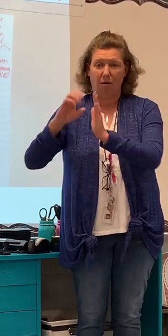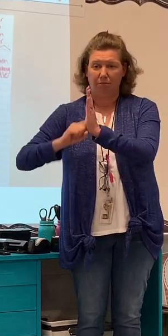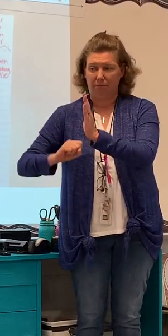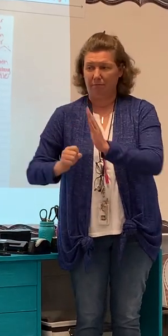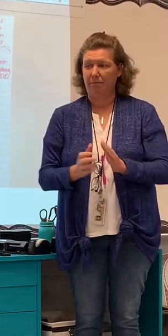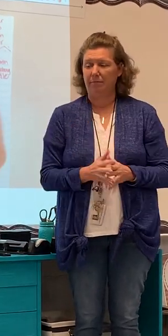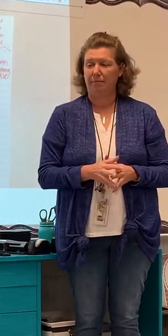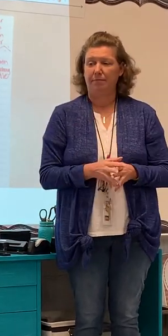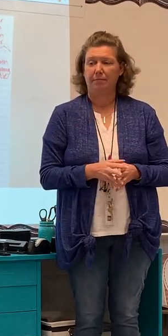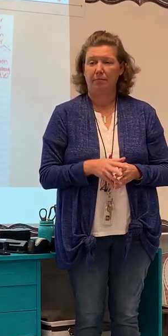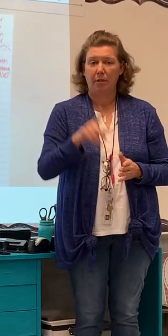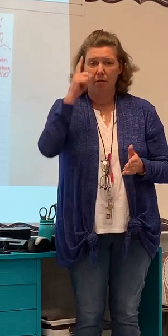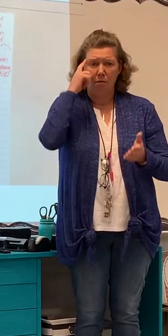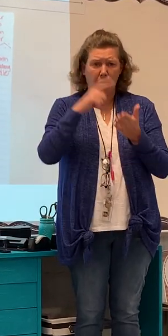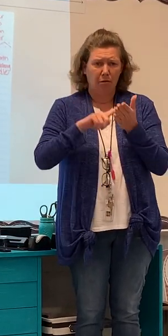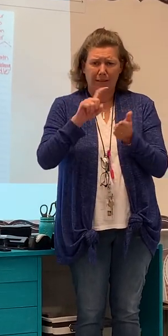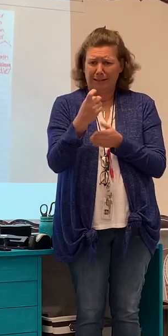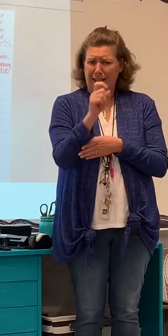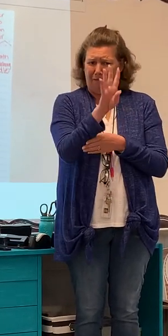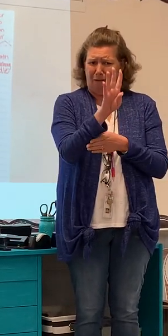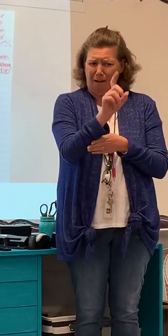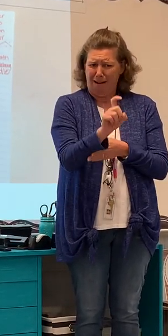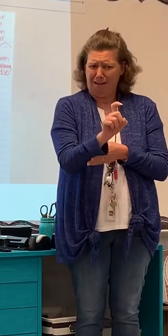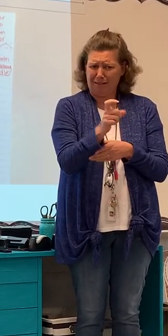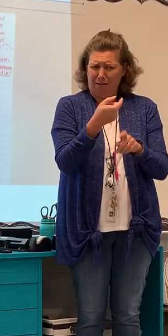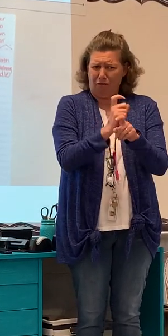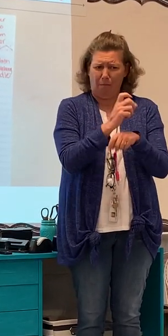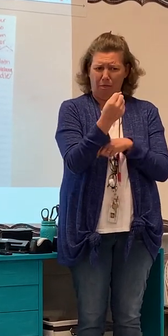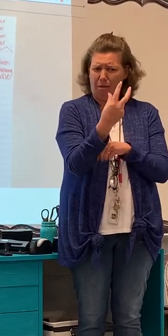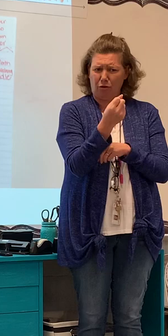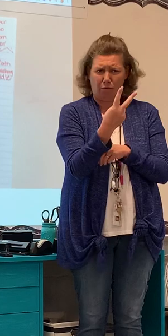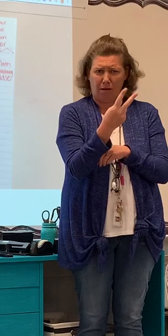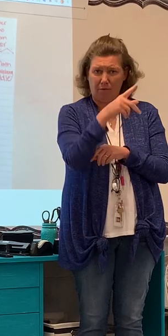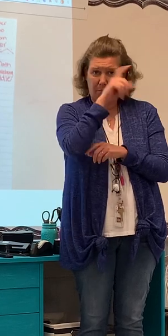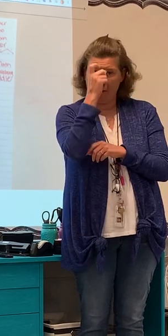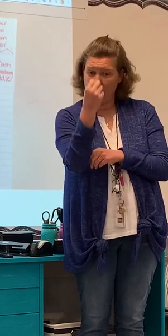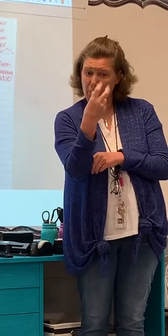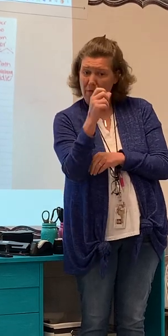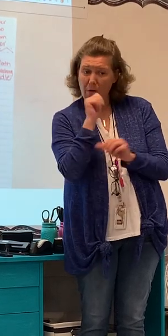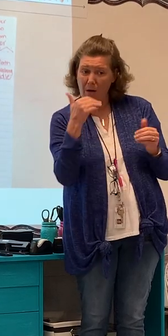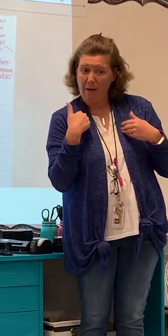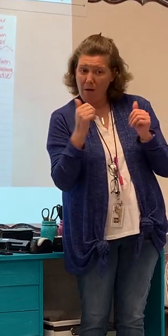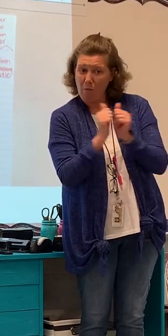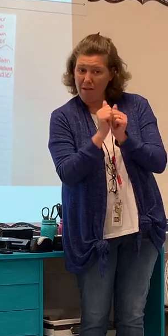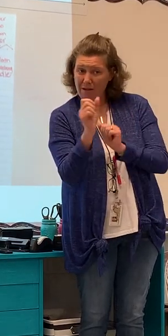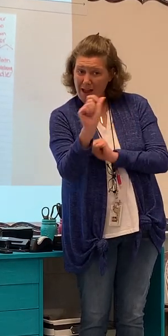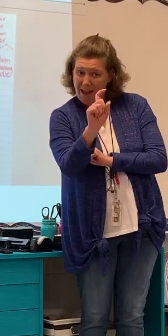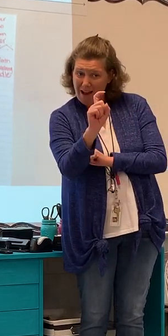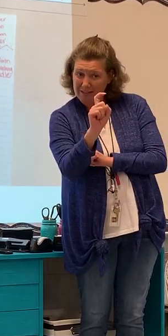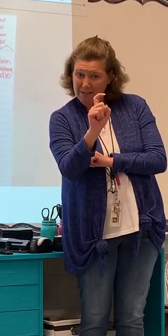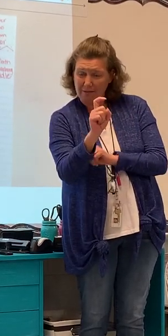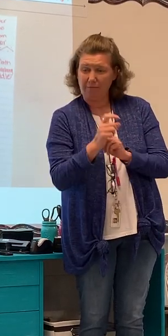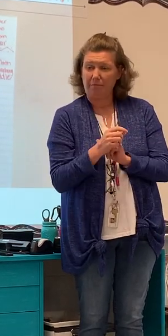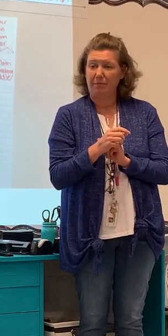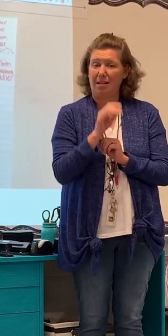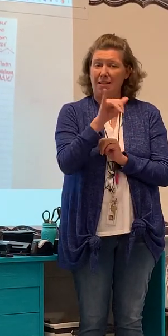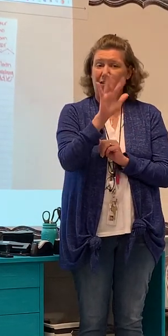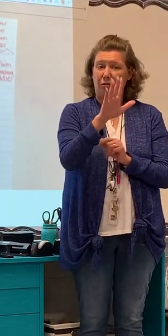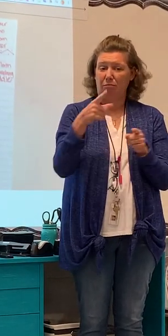Notice that you cannot take that 4x from the 12 because the 12 does not have the variable x with it. It is your intercept.